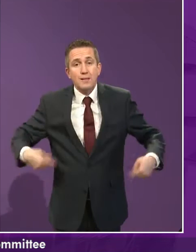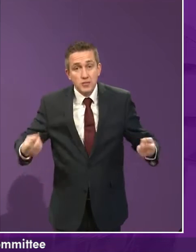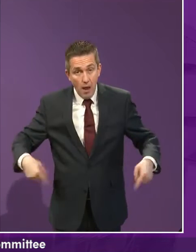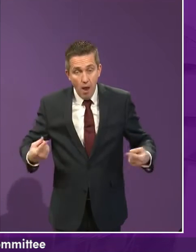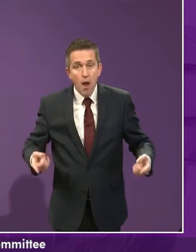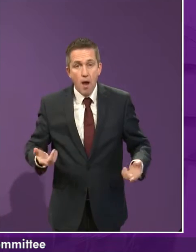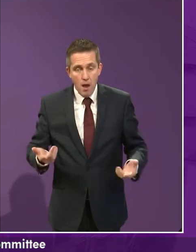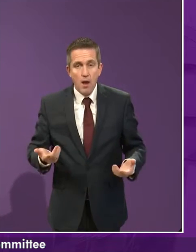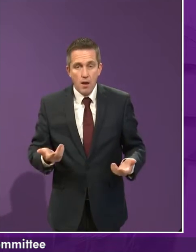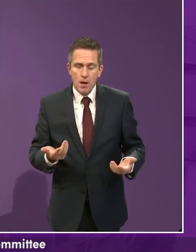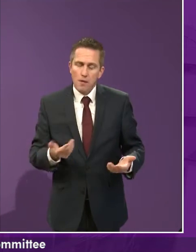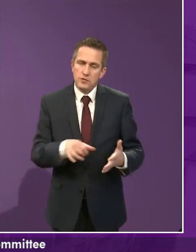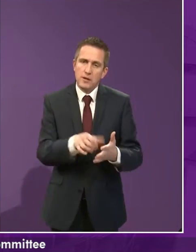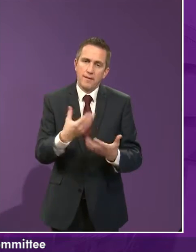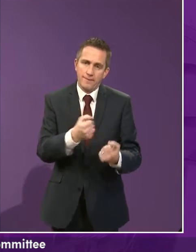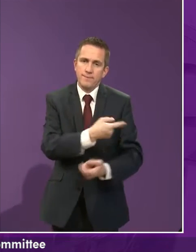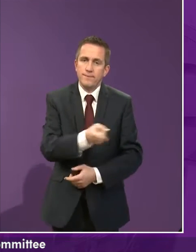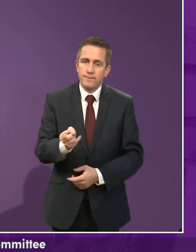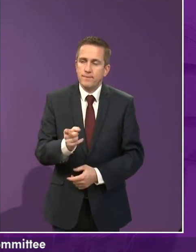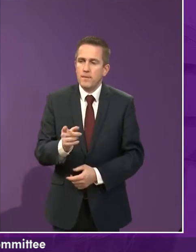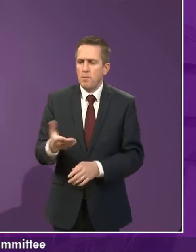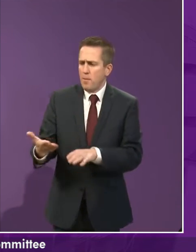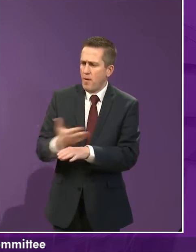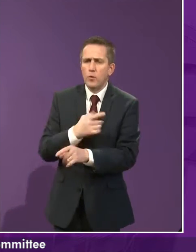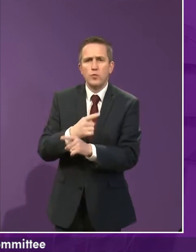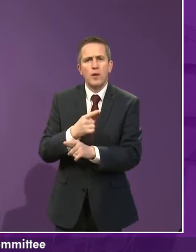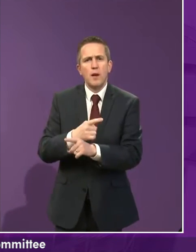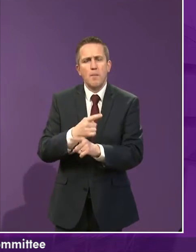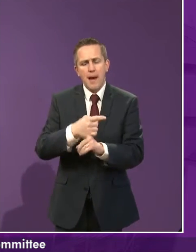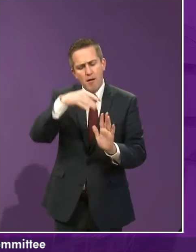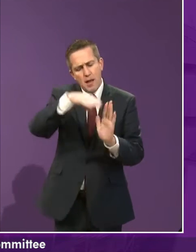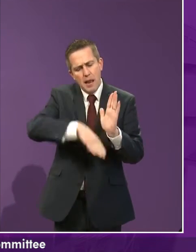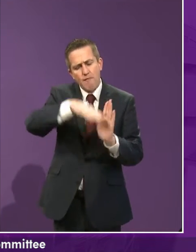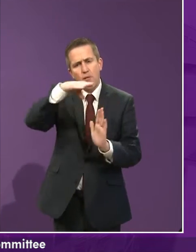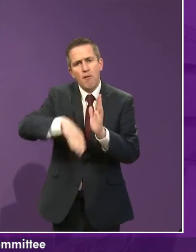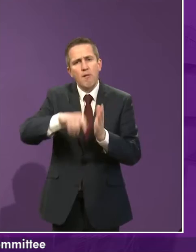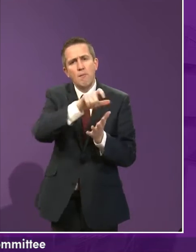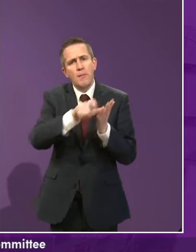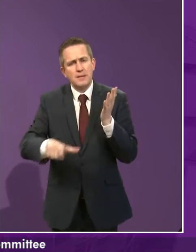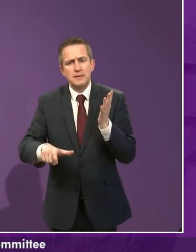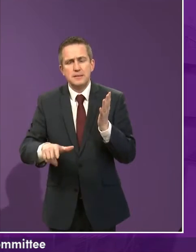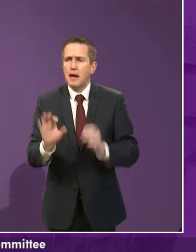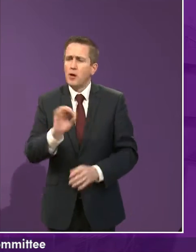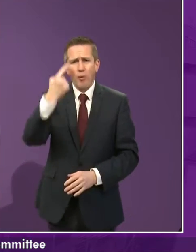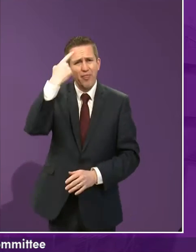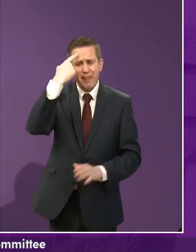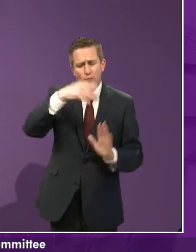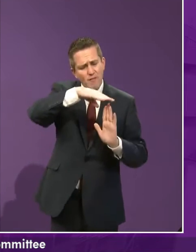back to your earlier point about hierarchy of disability, I don't think there's a hierarchy, but I think